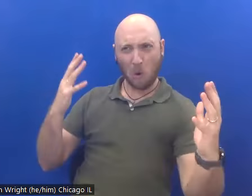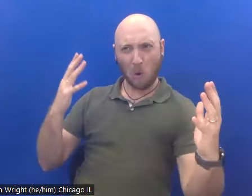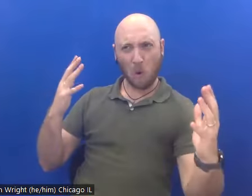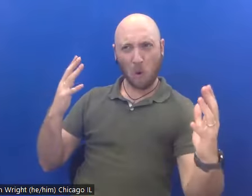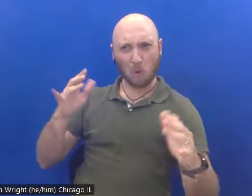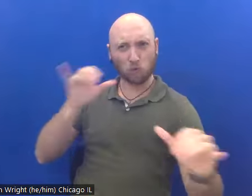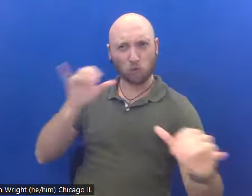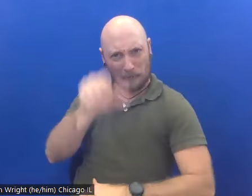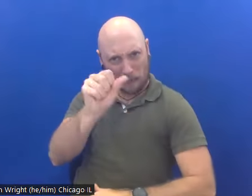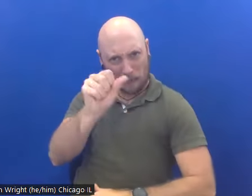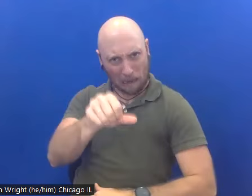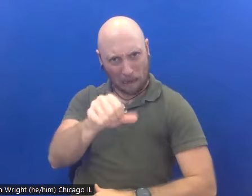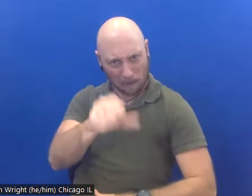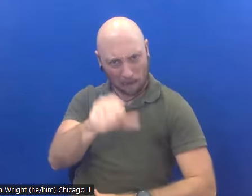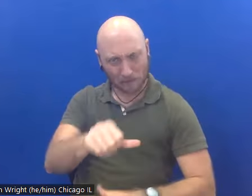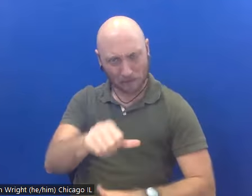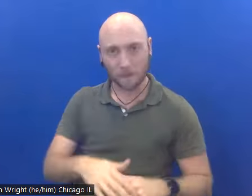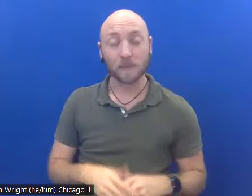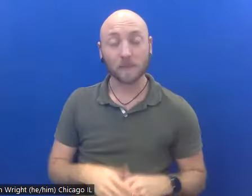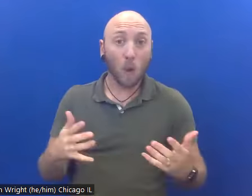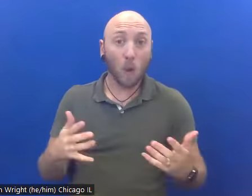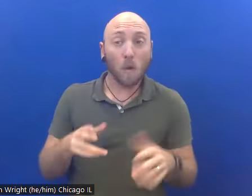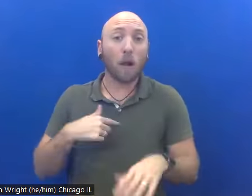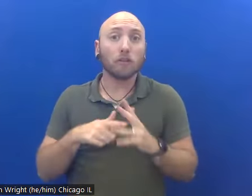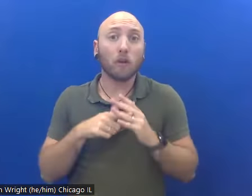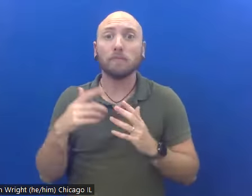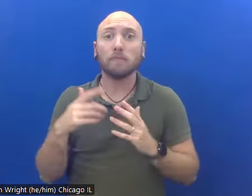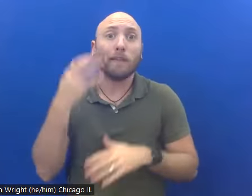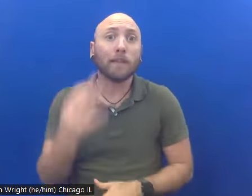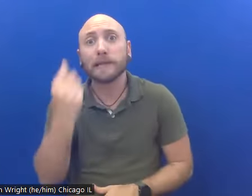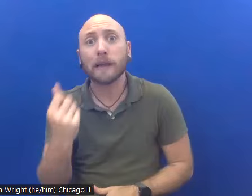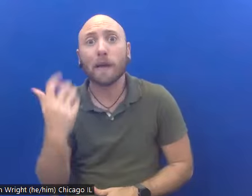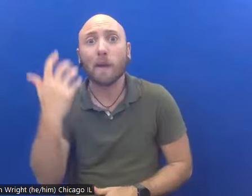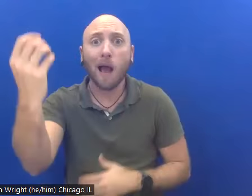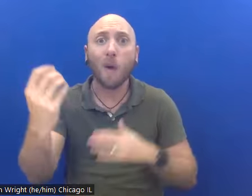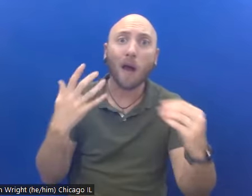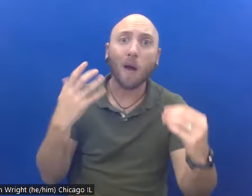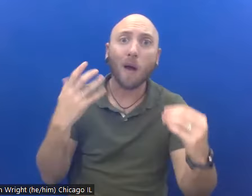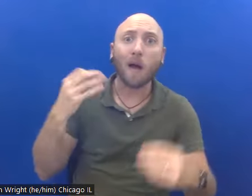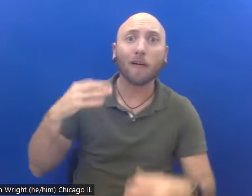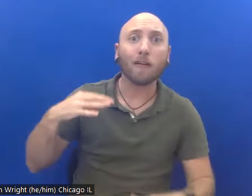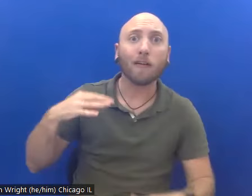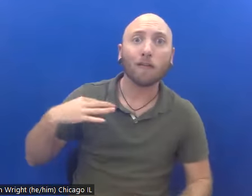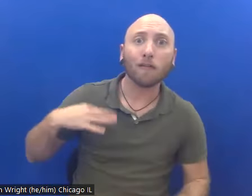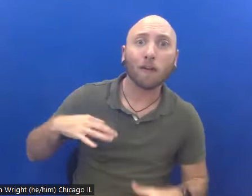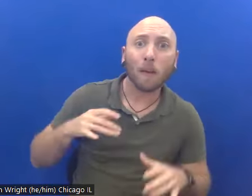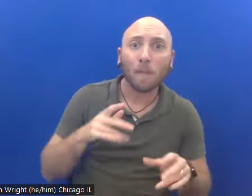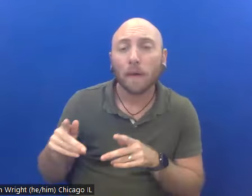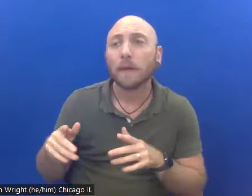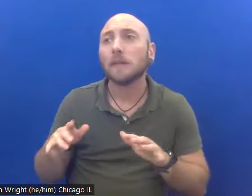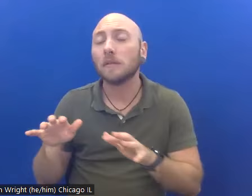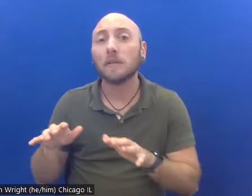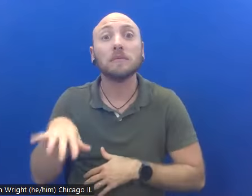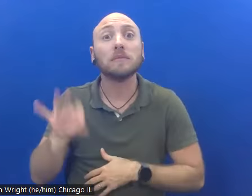started going out, to, on the Friday nights, Saturday nights to frat parties, and I found out pretty